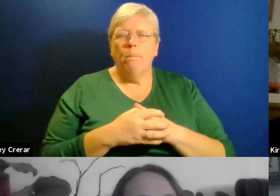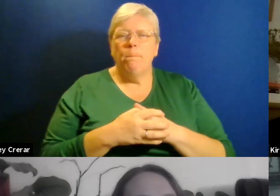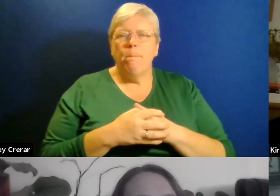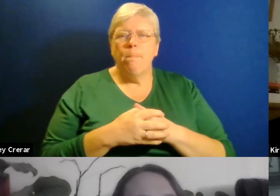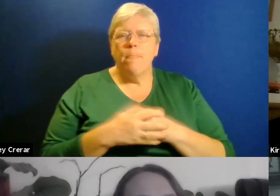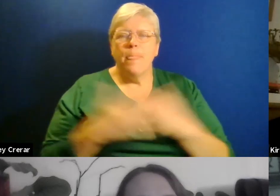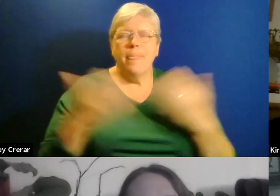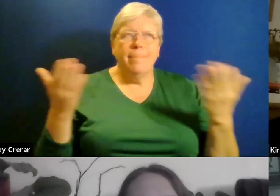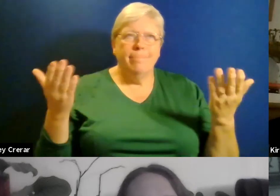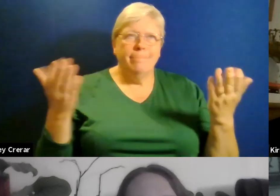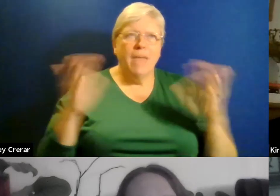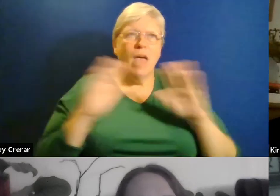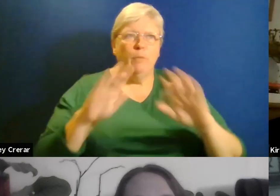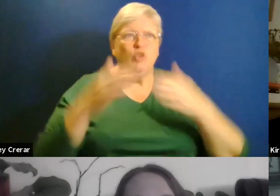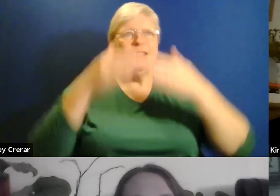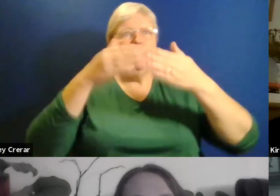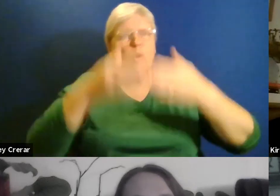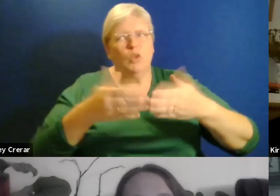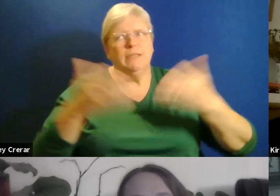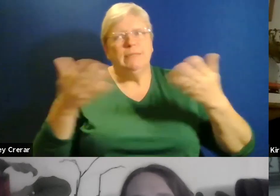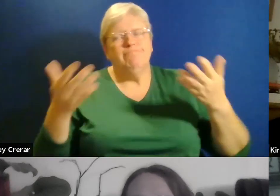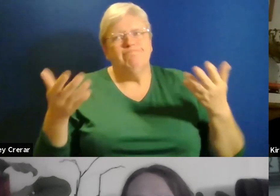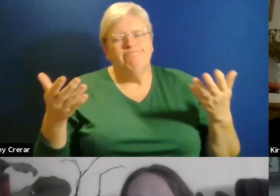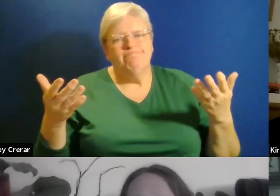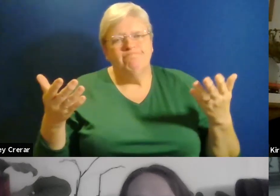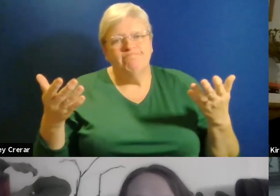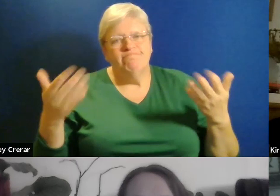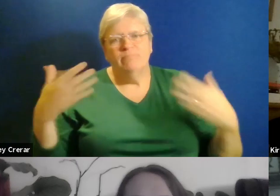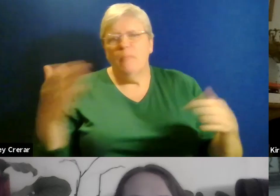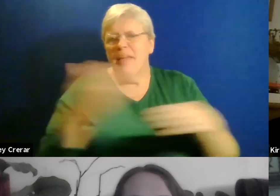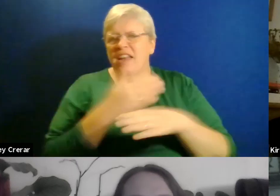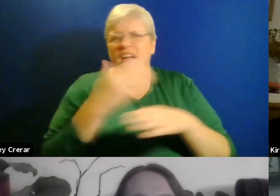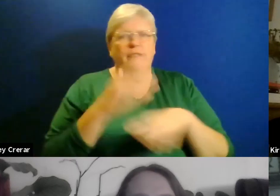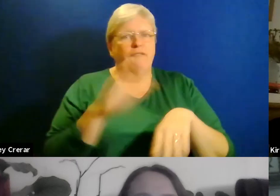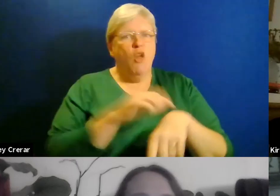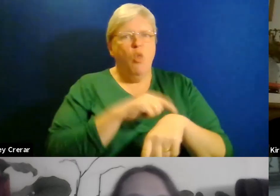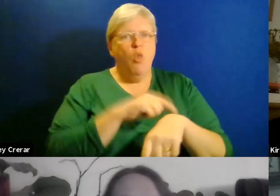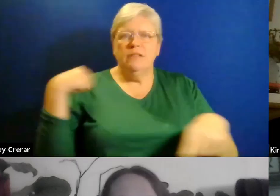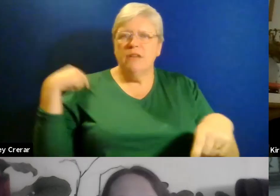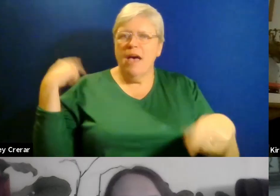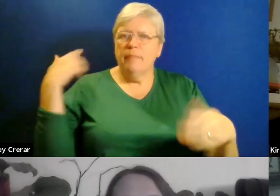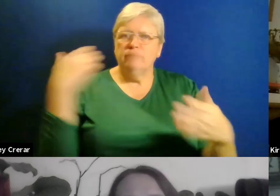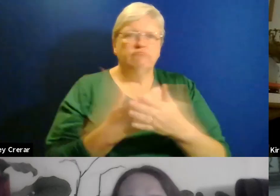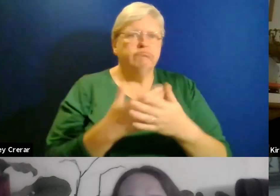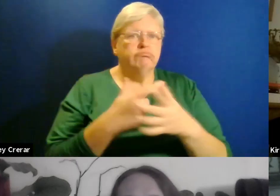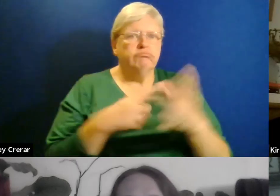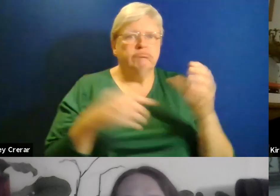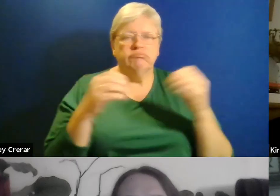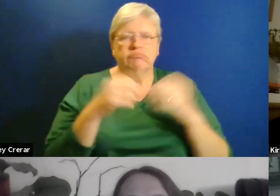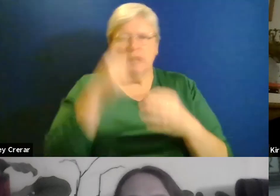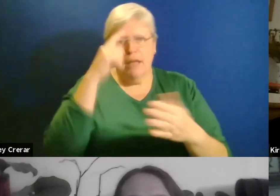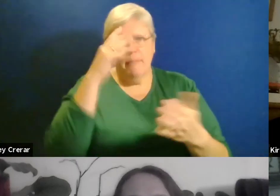Well, Pushing Out the Boat it's been active for quite a long time in Aberdeen. I believe the